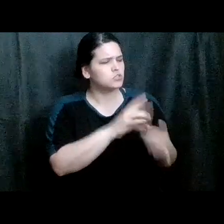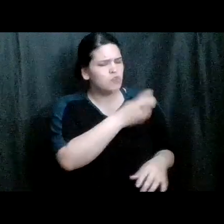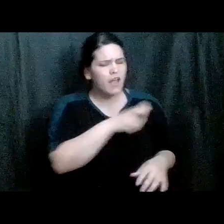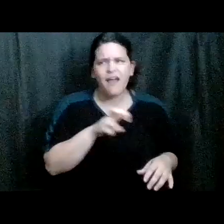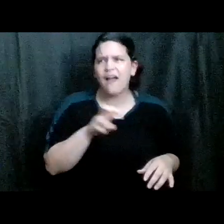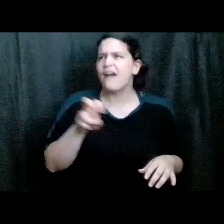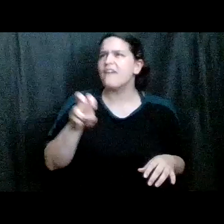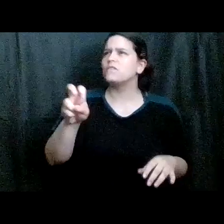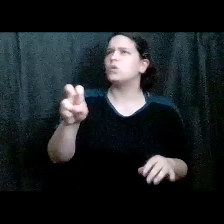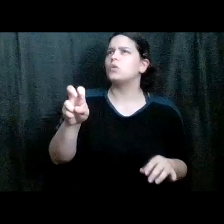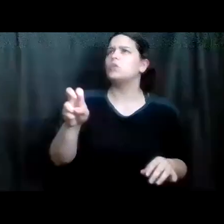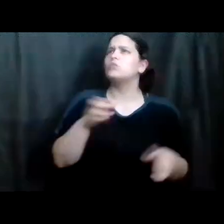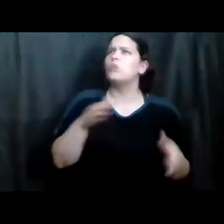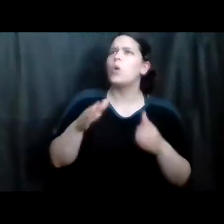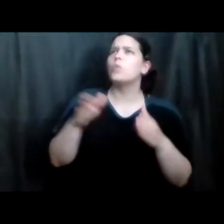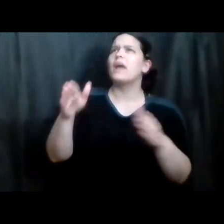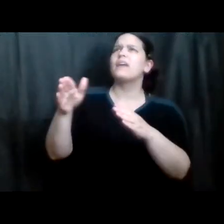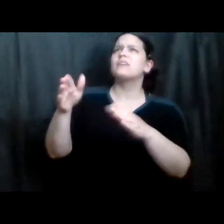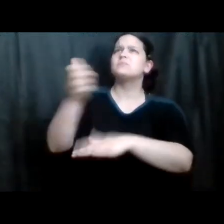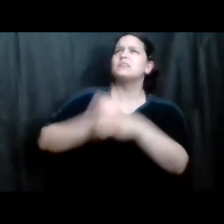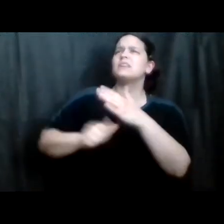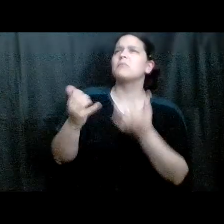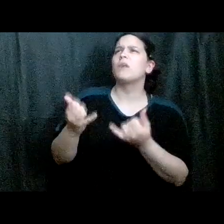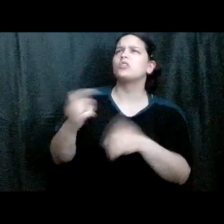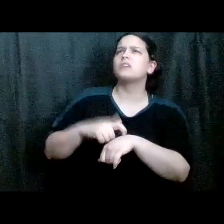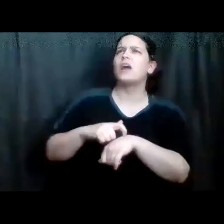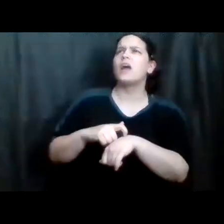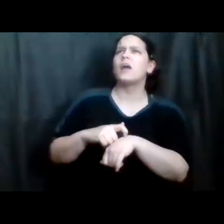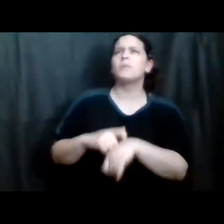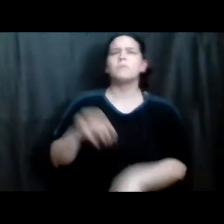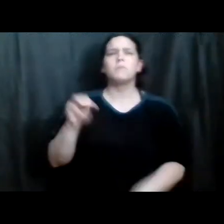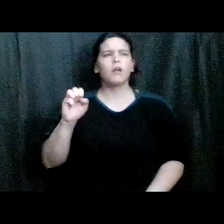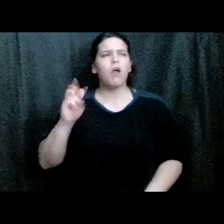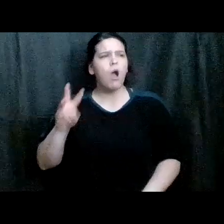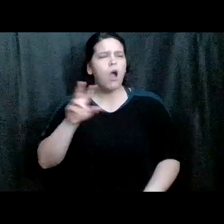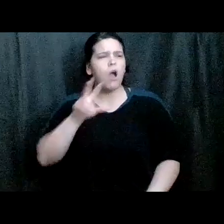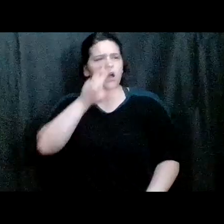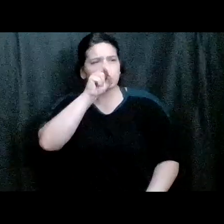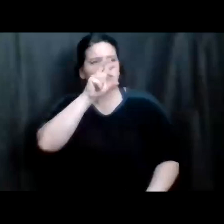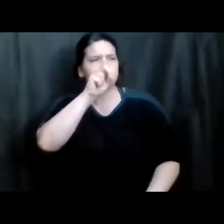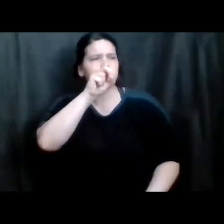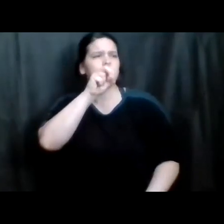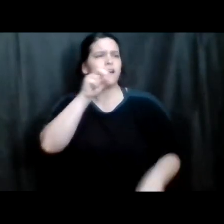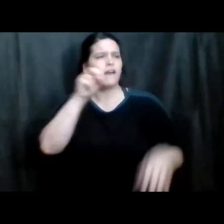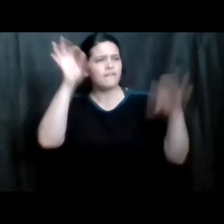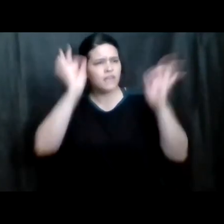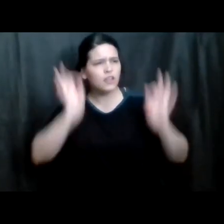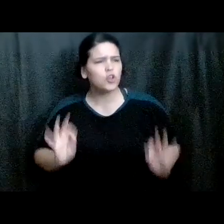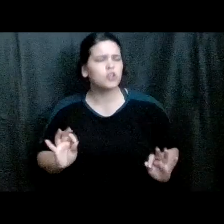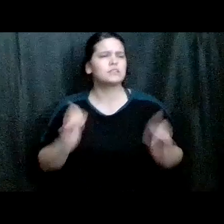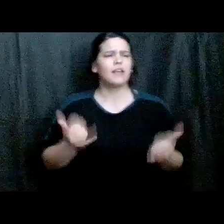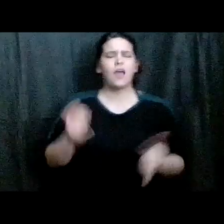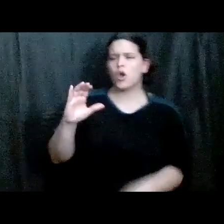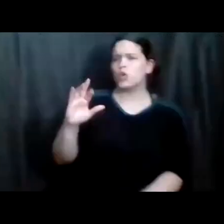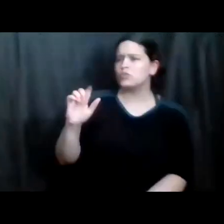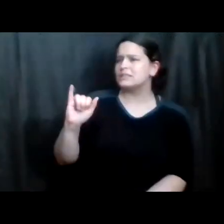modern time. Macaw feathers and jade in plundered graves tell stories of this. And now Cristobal, whose family